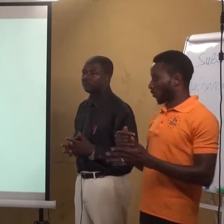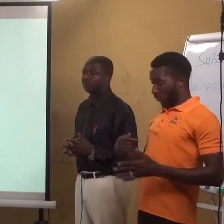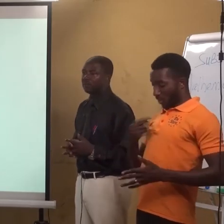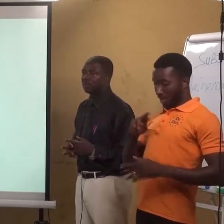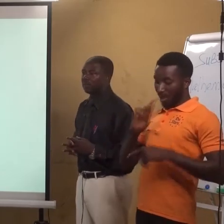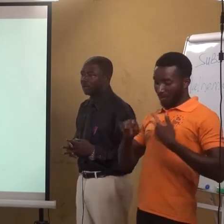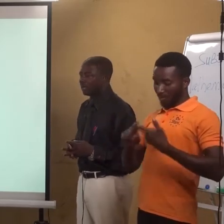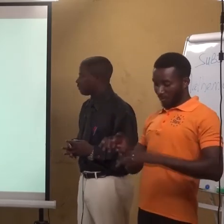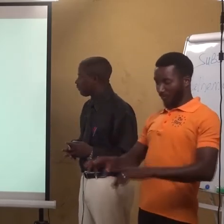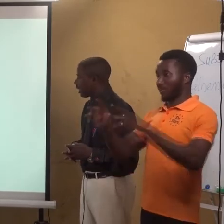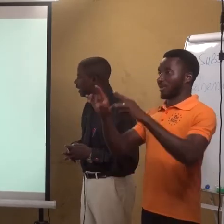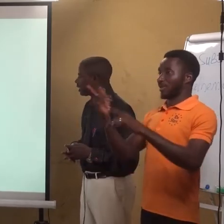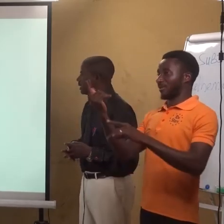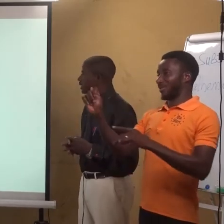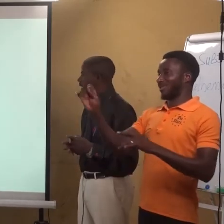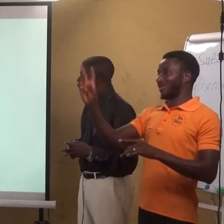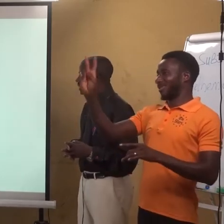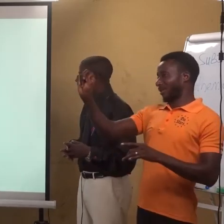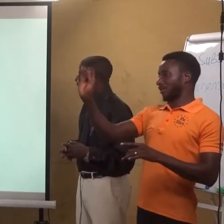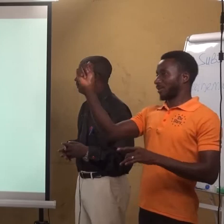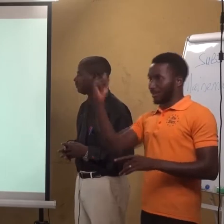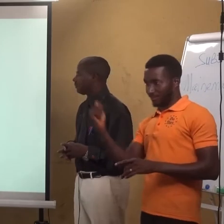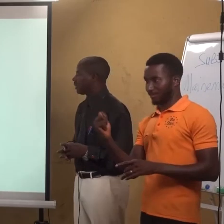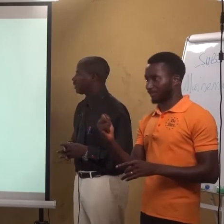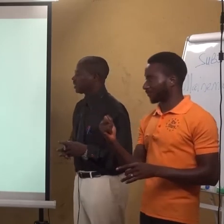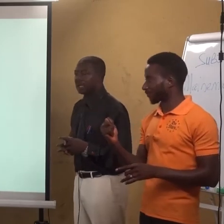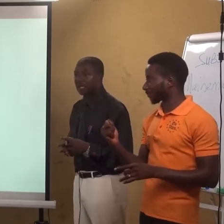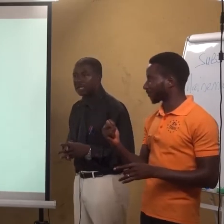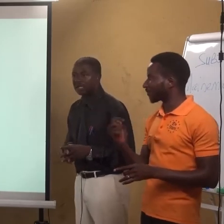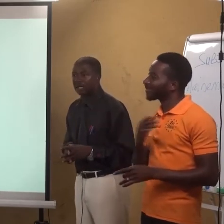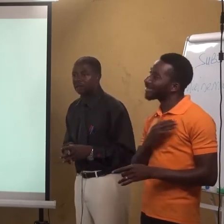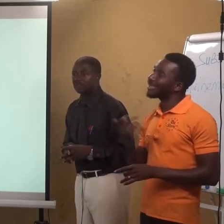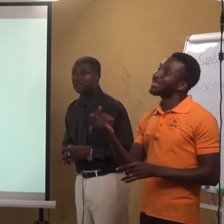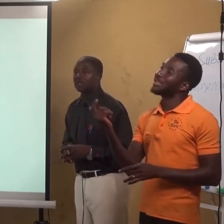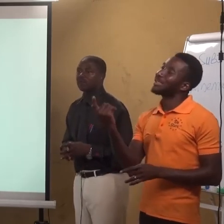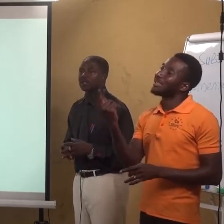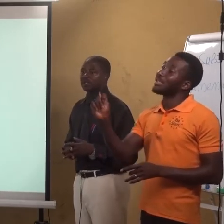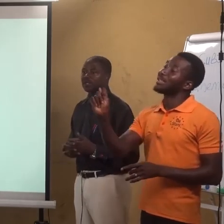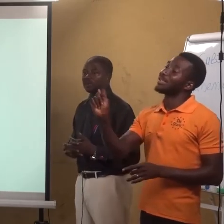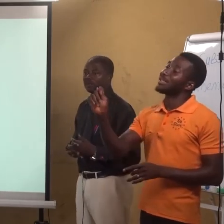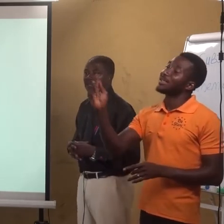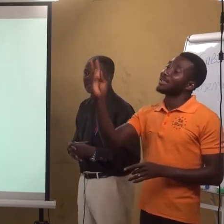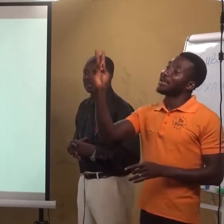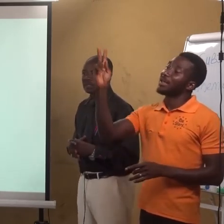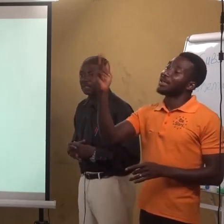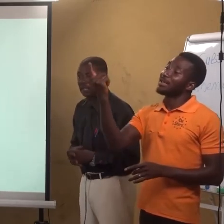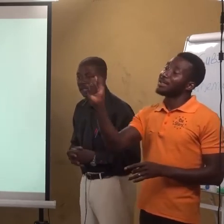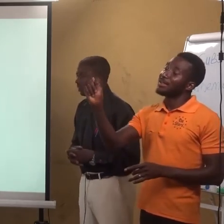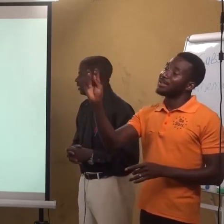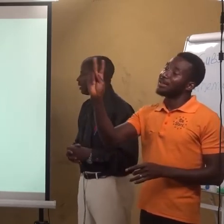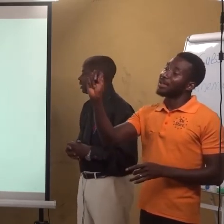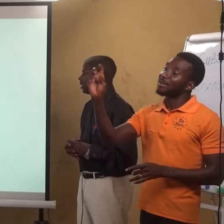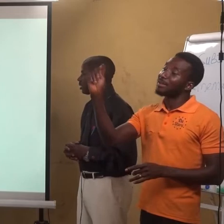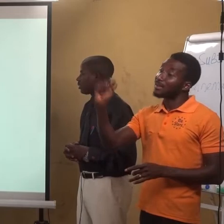term. We are to find the nth term. The nth term, which is given by